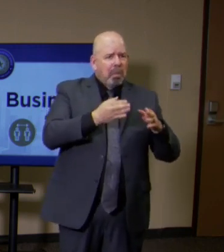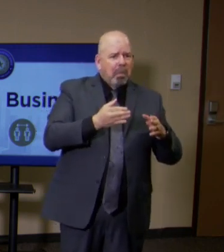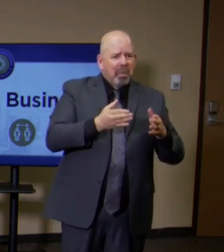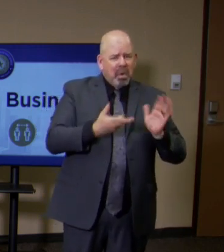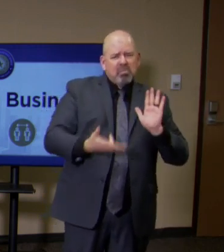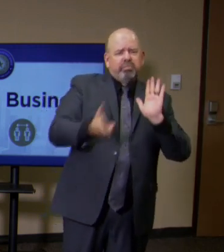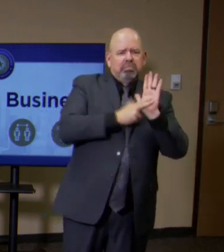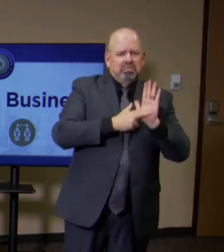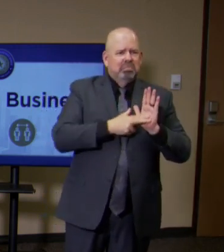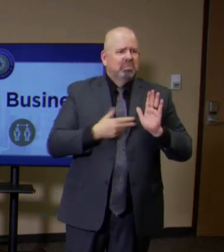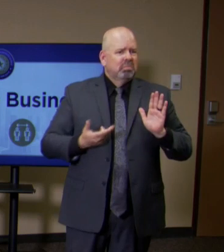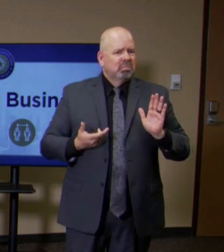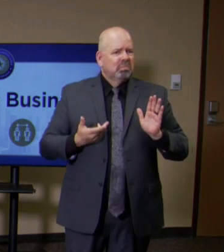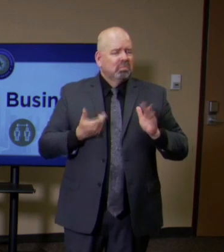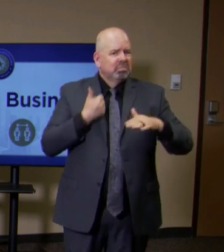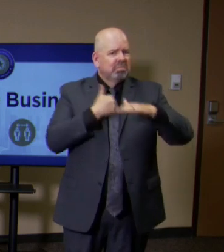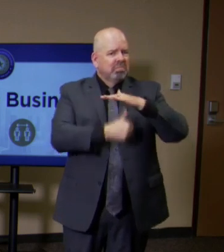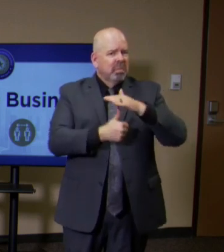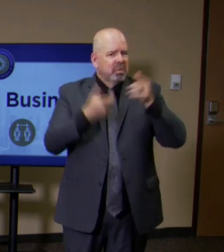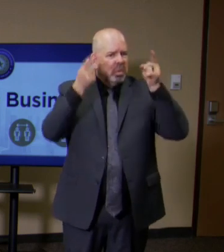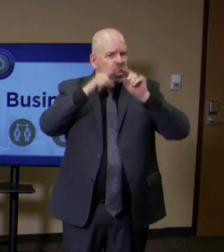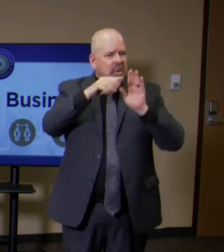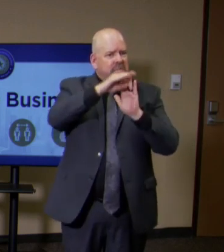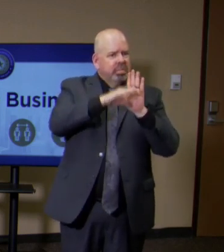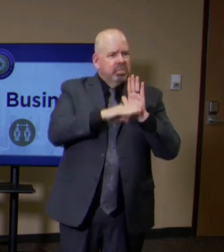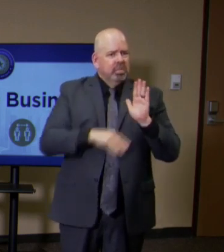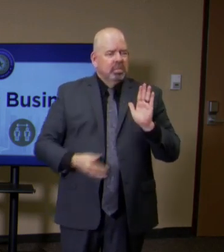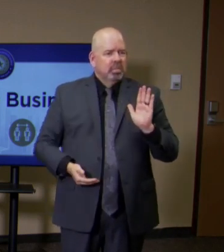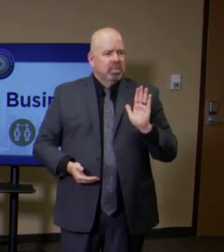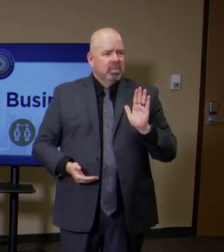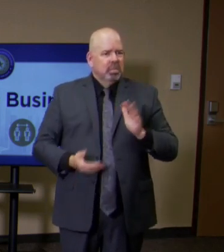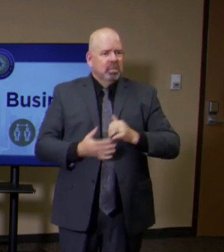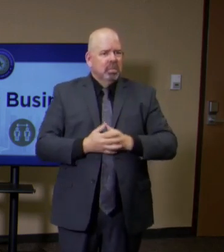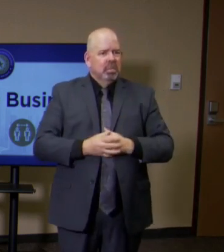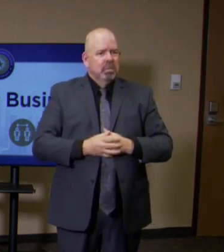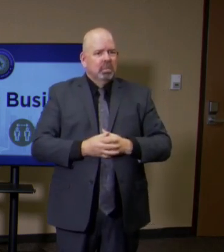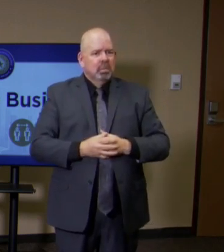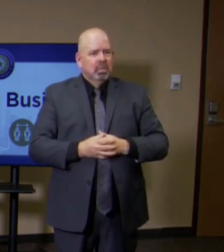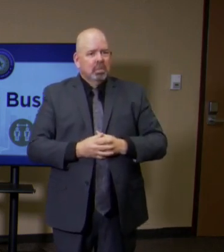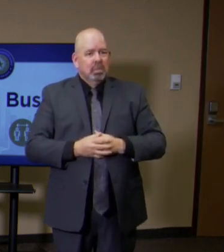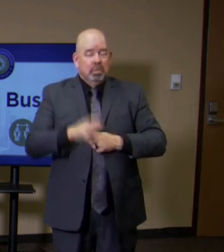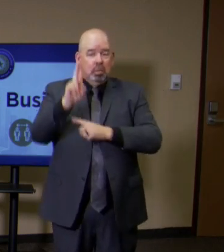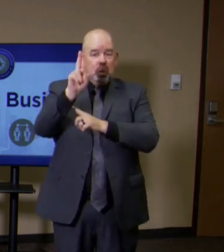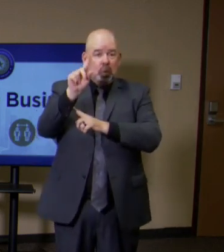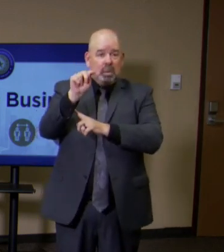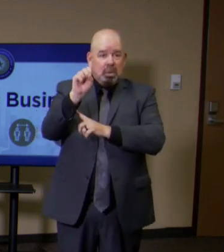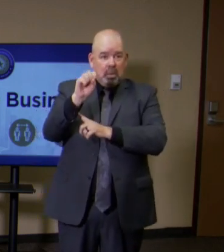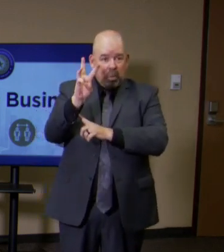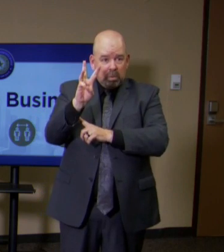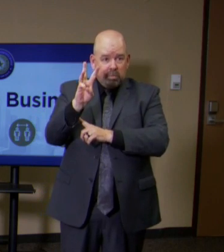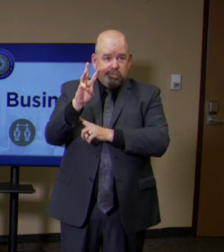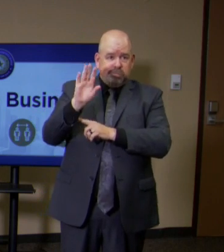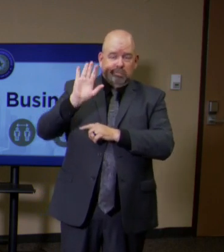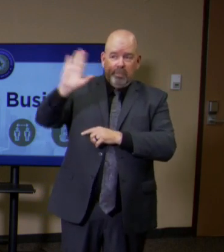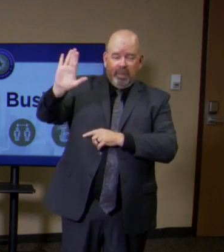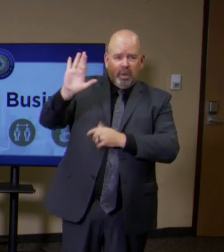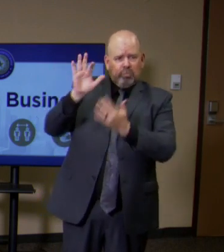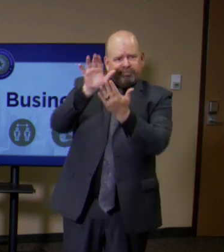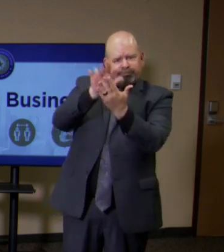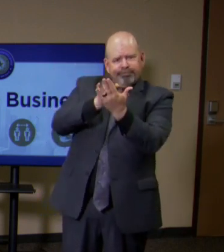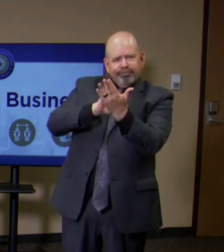put out by UT Southwestern that if we continue on the current course that we're on with this increased activity that we're